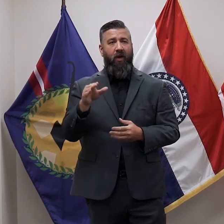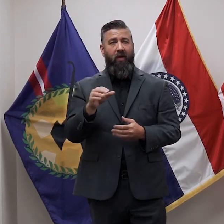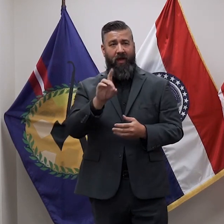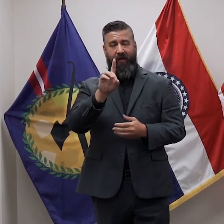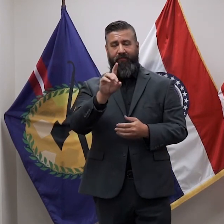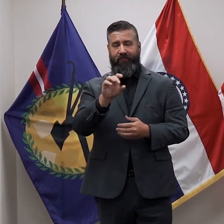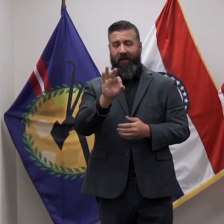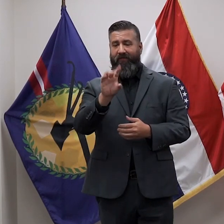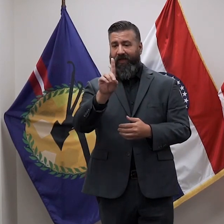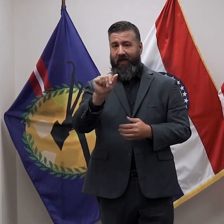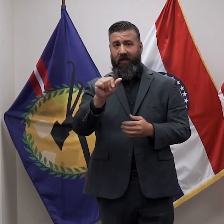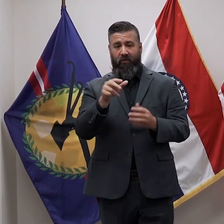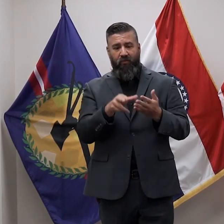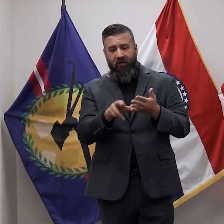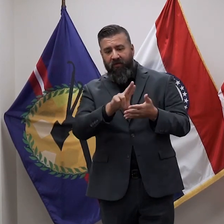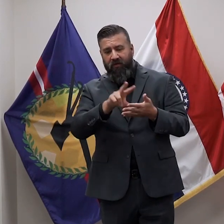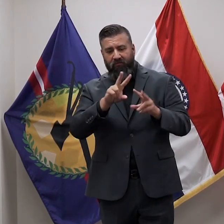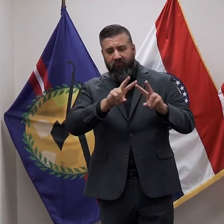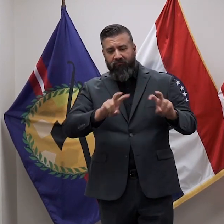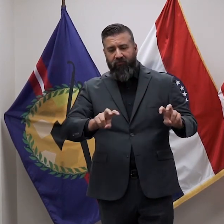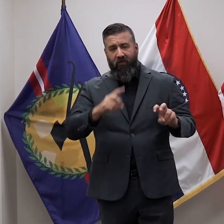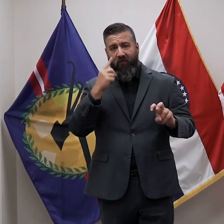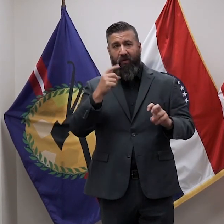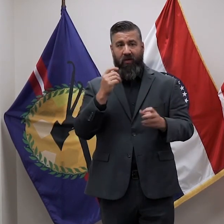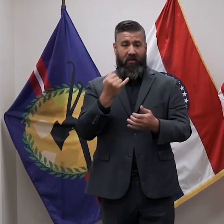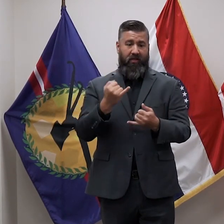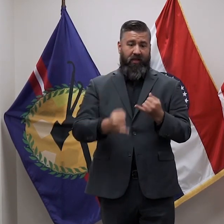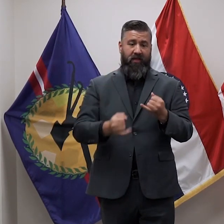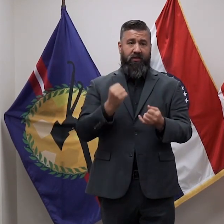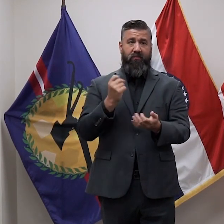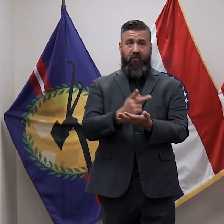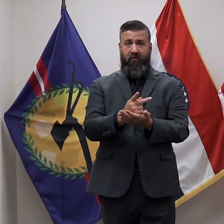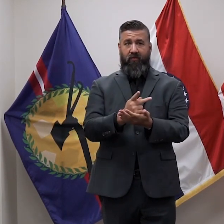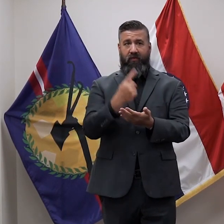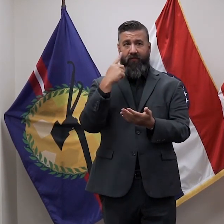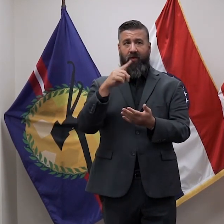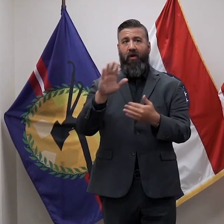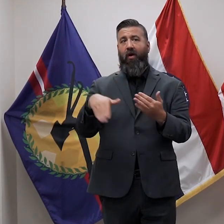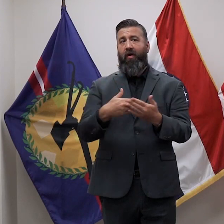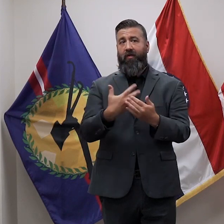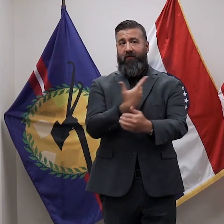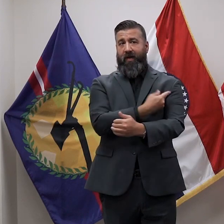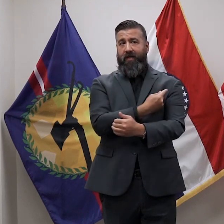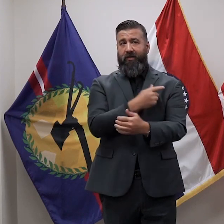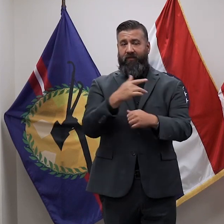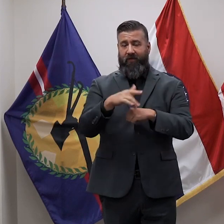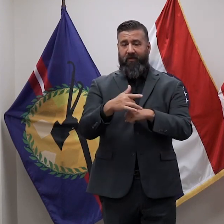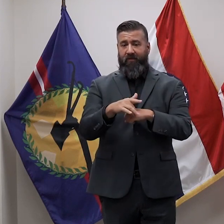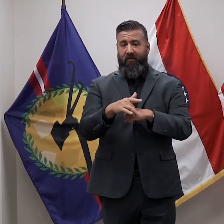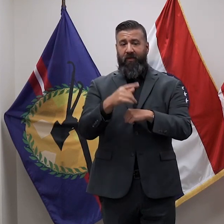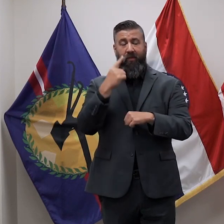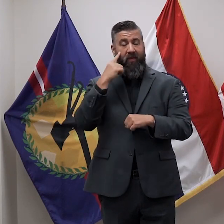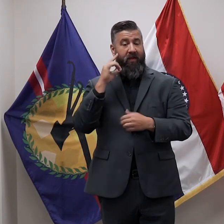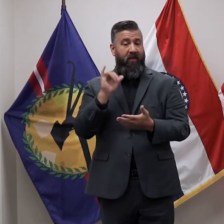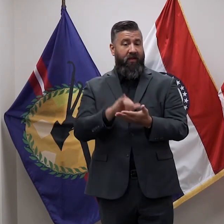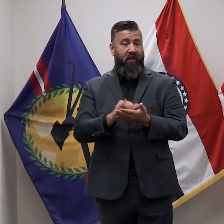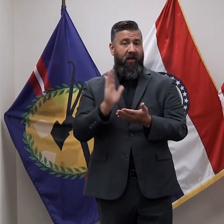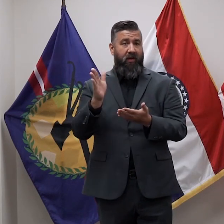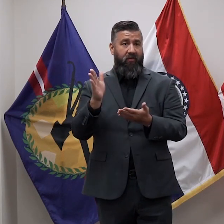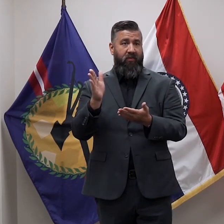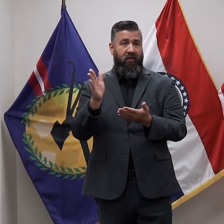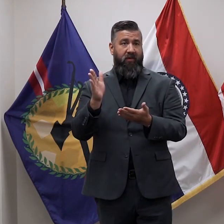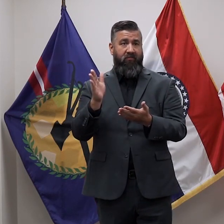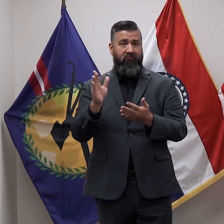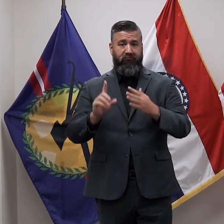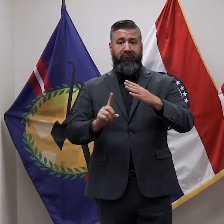reviewing for the final approval for all of the current vaccinations that are up there. We think that it's going to come